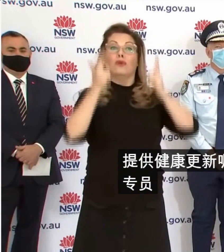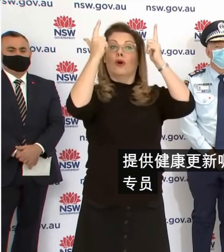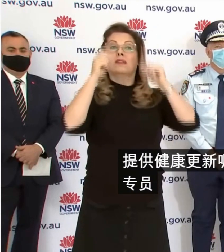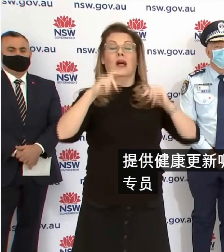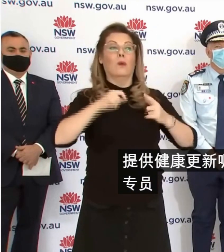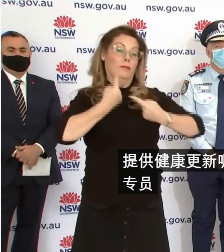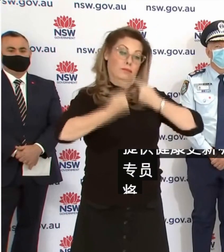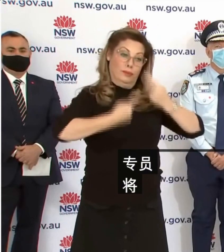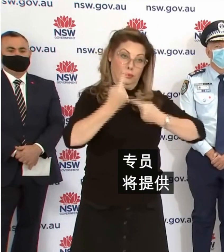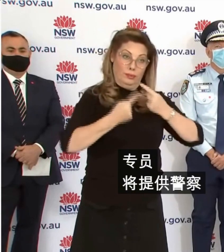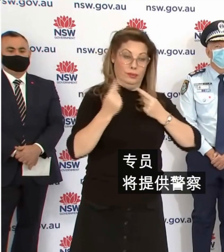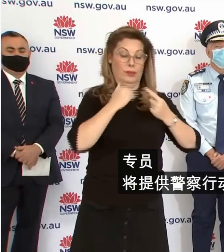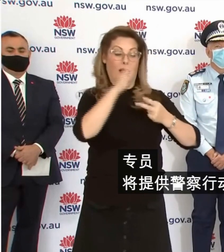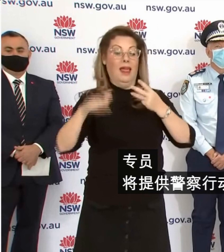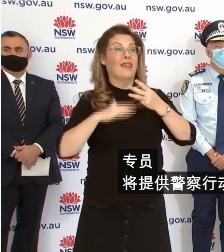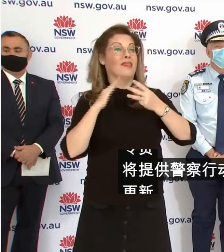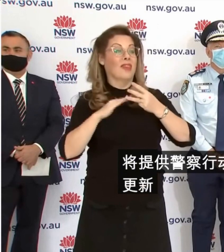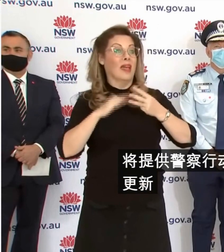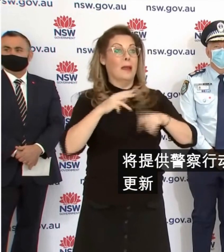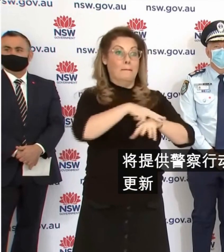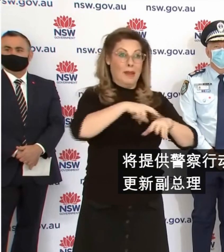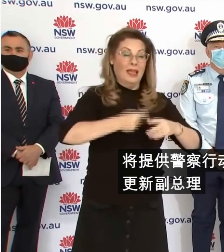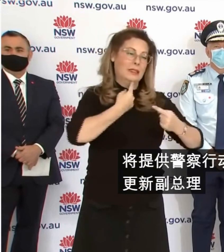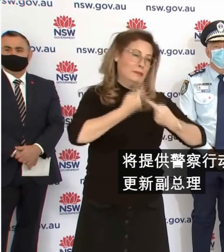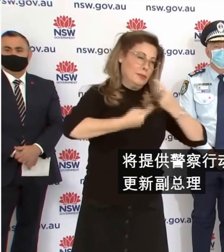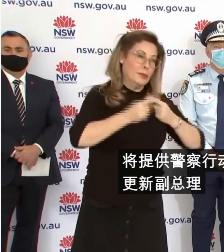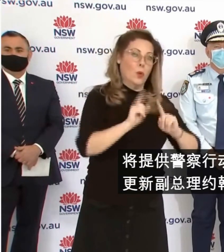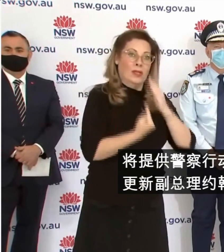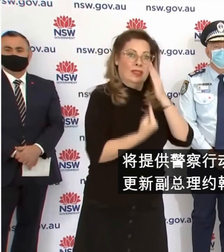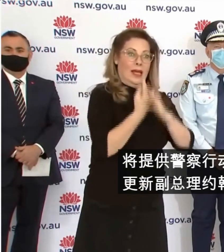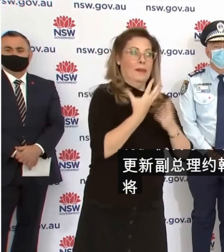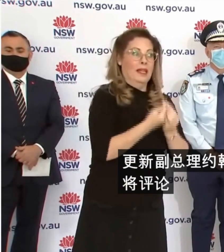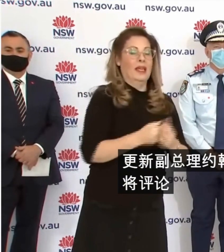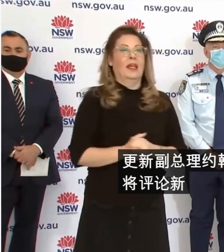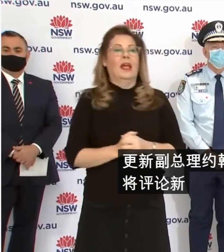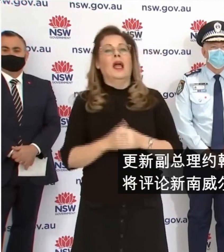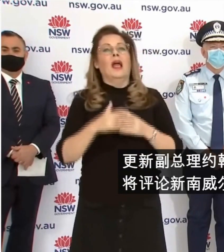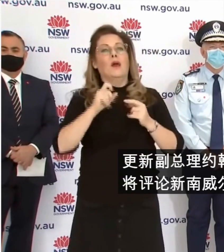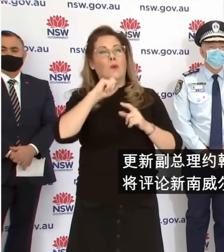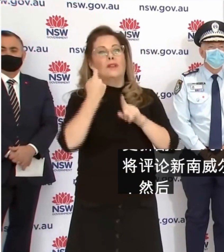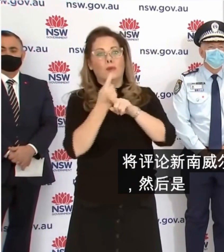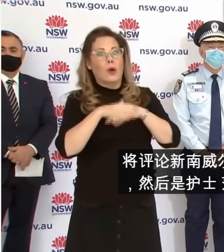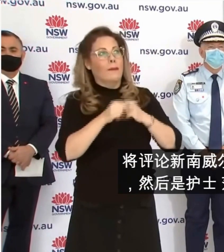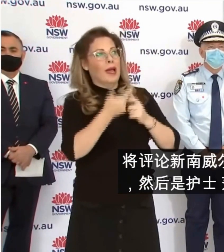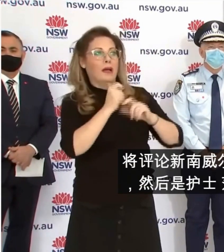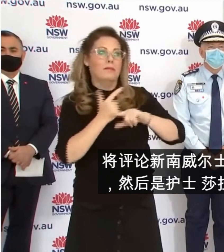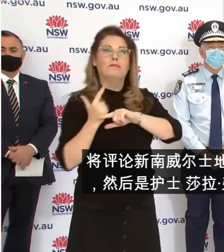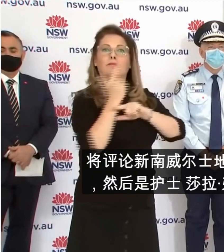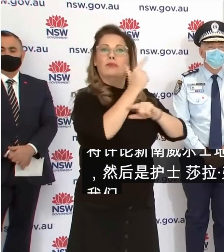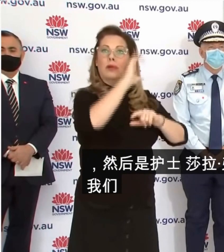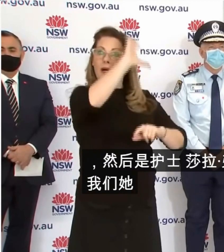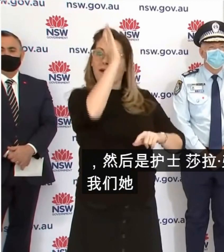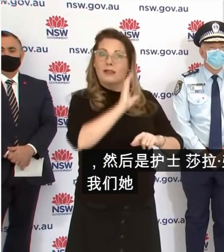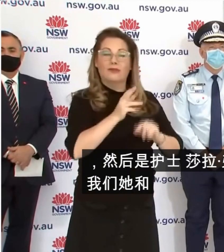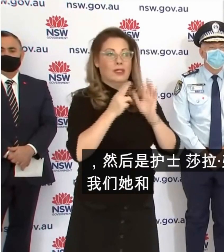Commissioner Fuller will provide the police operations update. The Deputy Premier, John Barilaro, will comment on regional New South Wales, and then Nurse Sarah Fletcher will